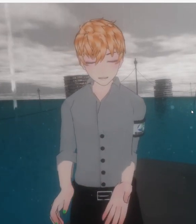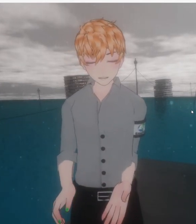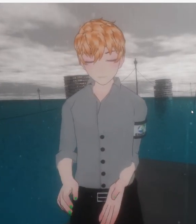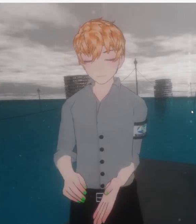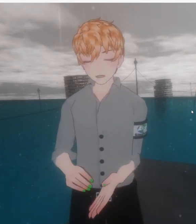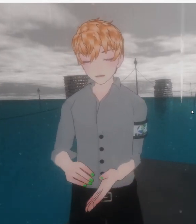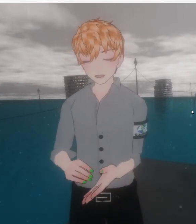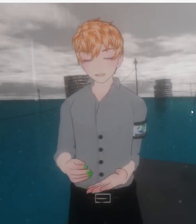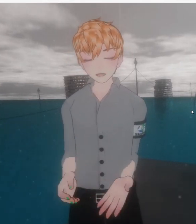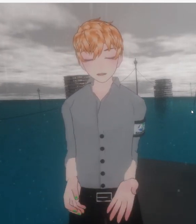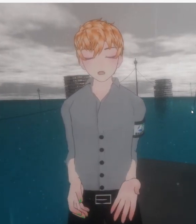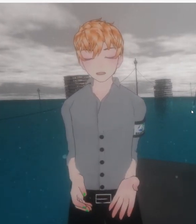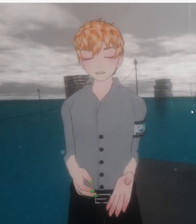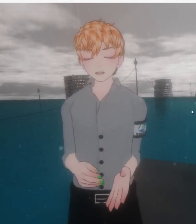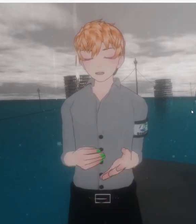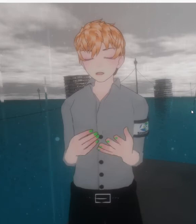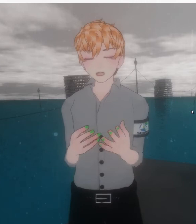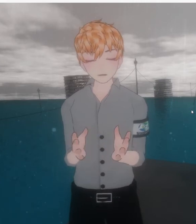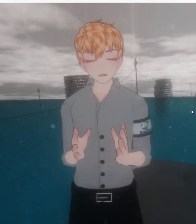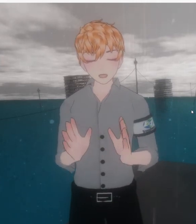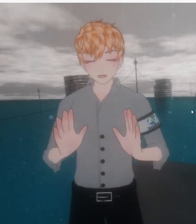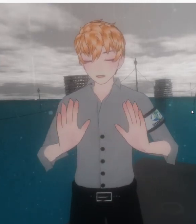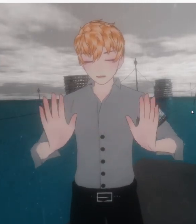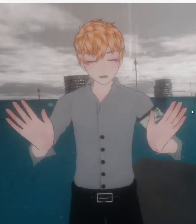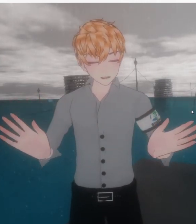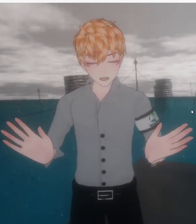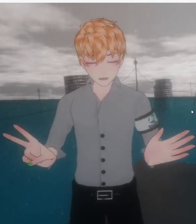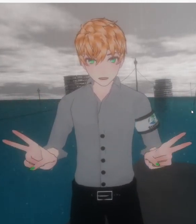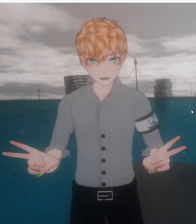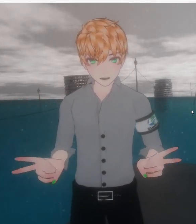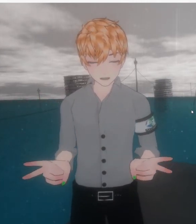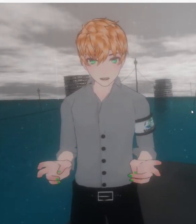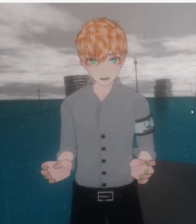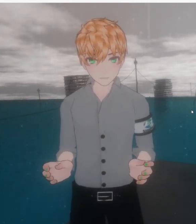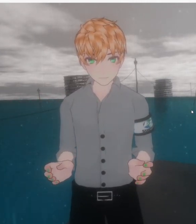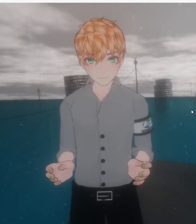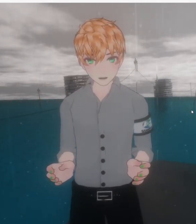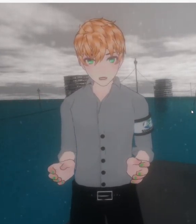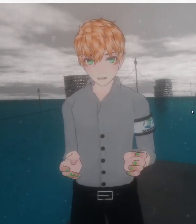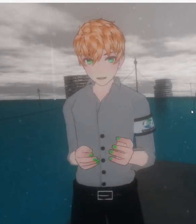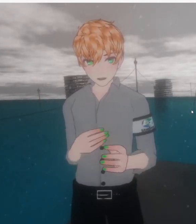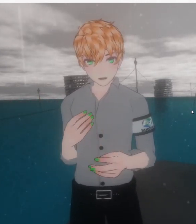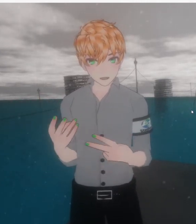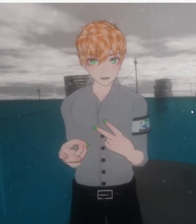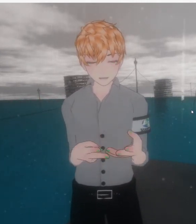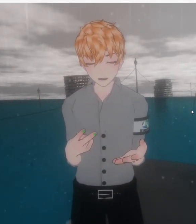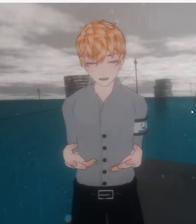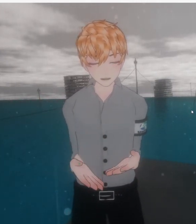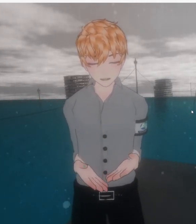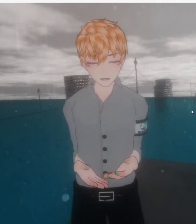a mess how much I'm falling asleep, and I'm like, what? Nothing significant. has like really changed in my life.